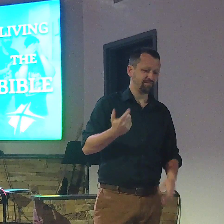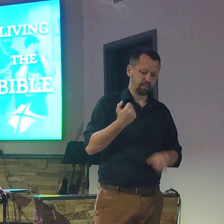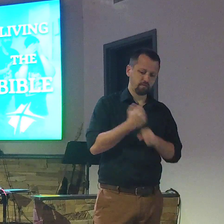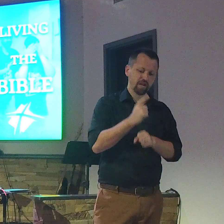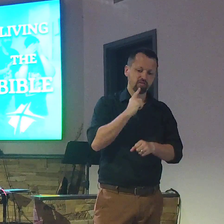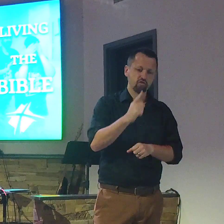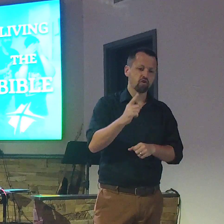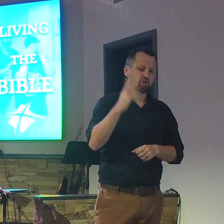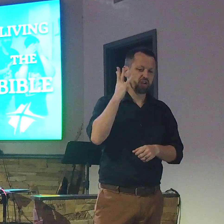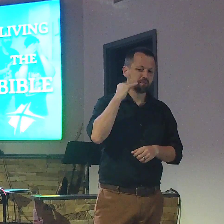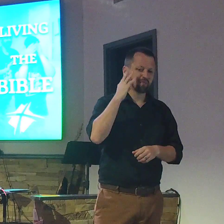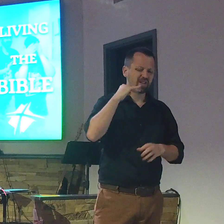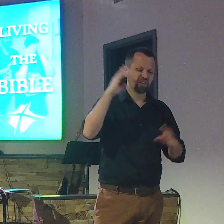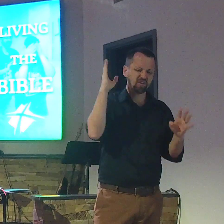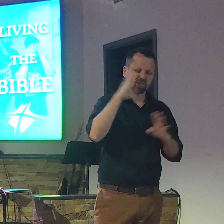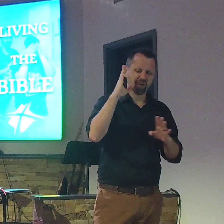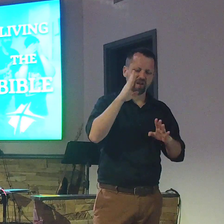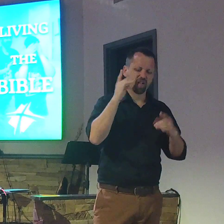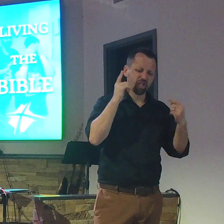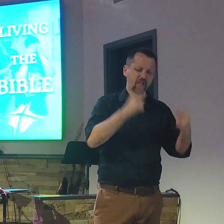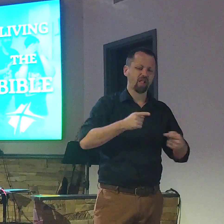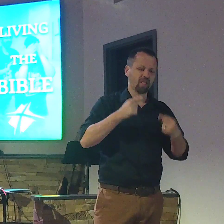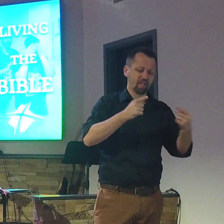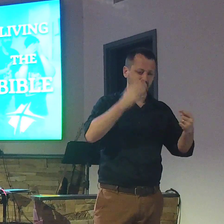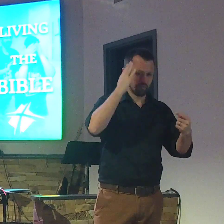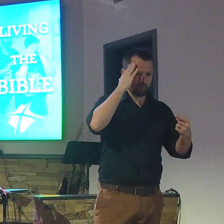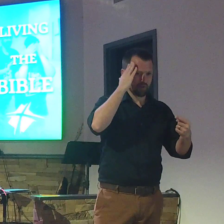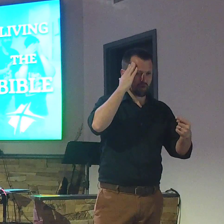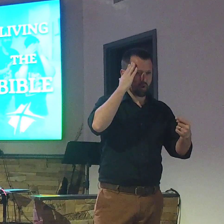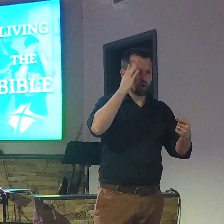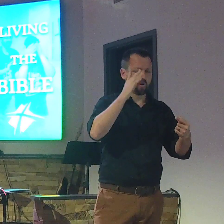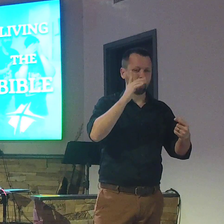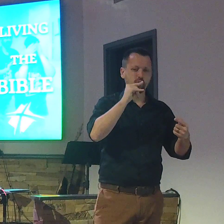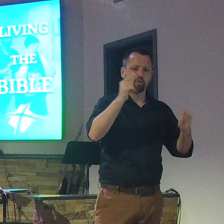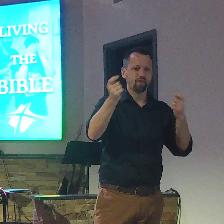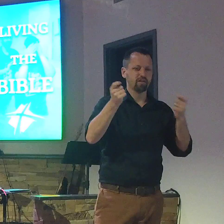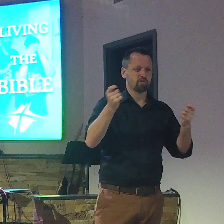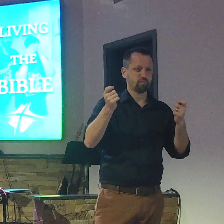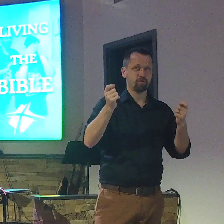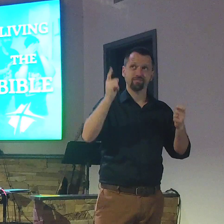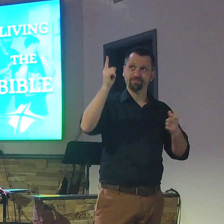through the fires in our life, we know who controls the temperature. Amen?